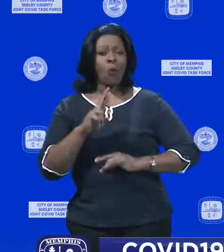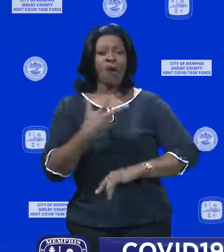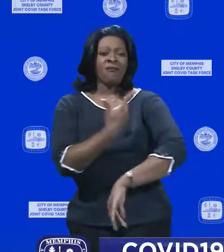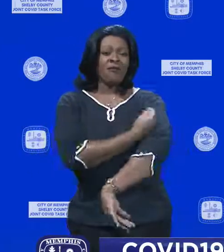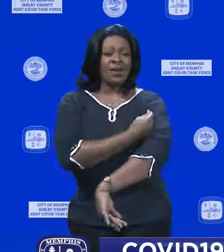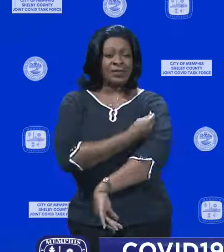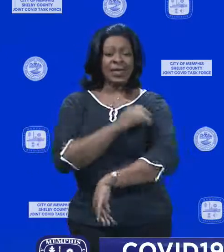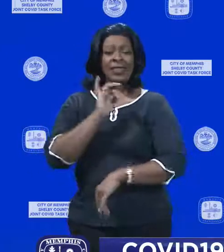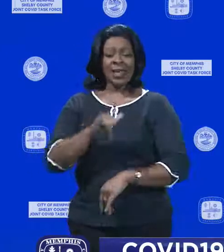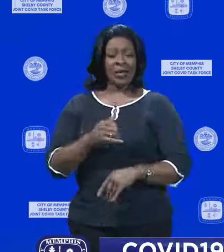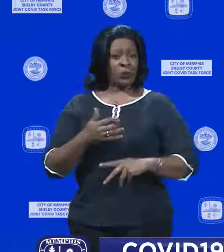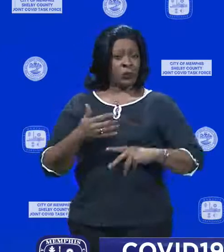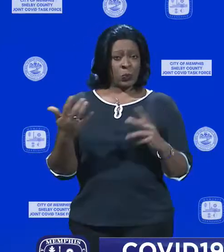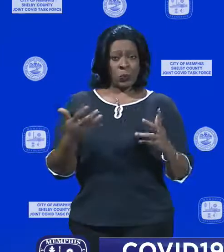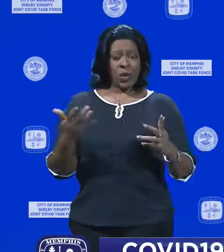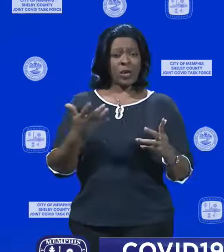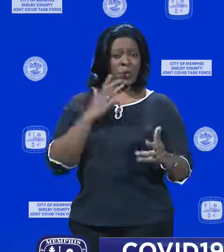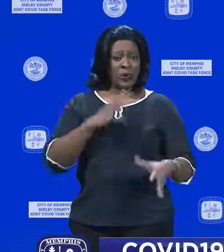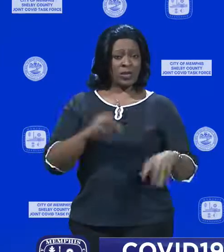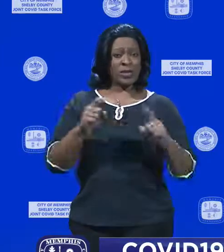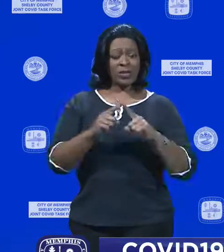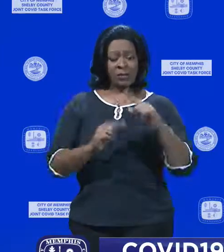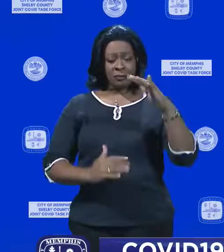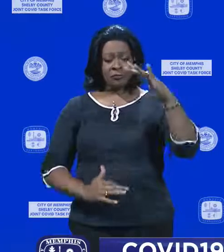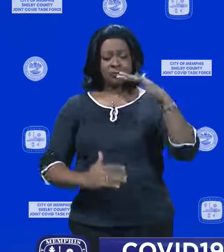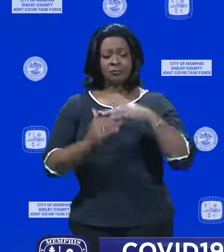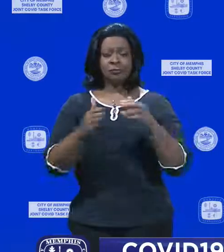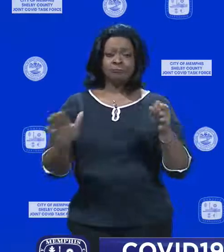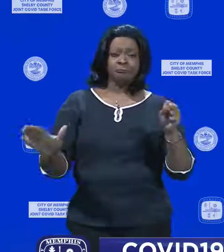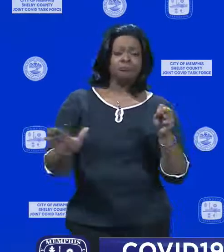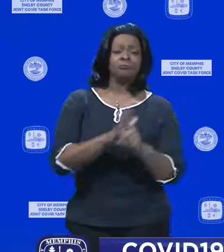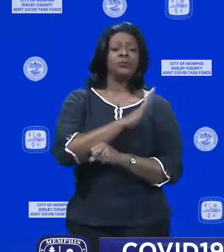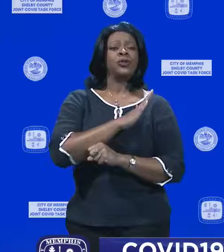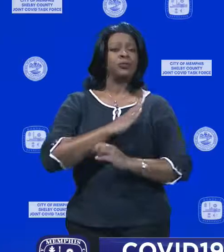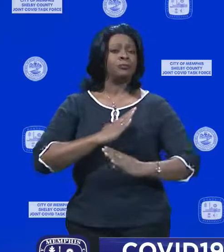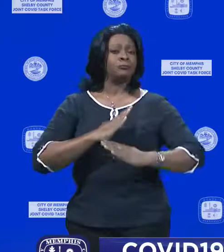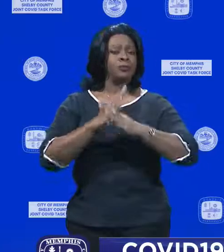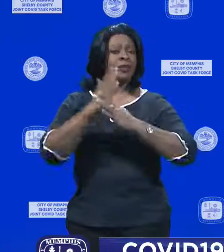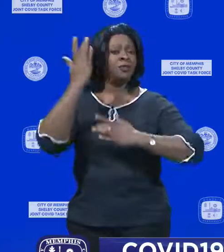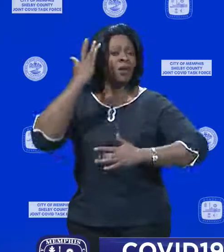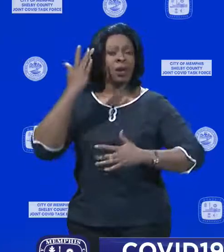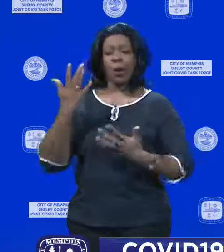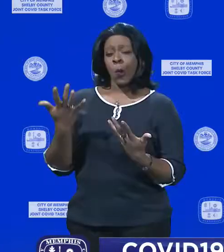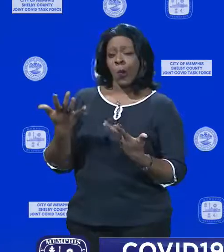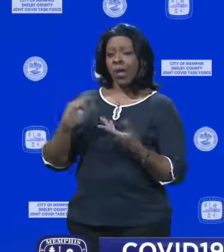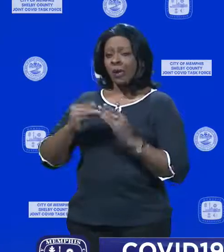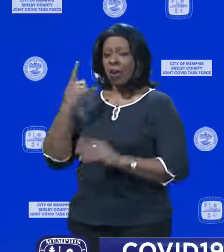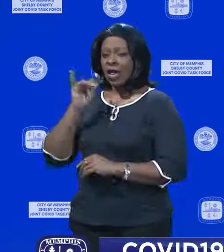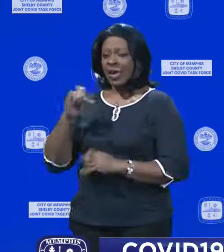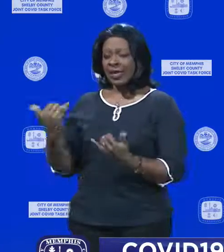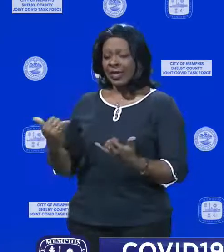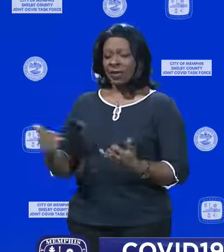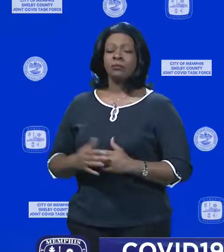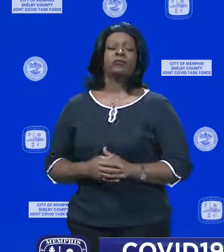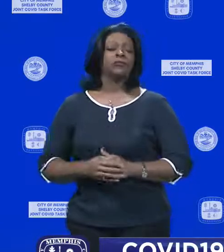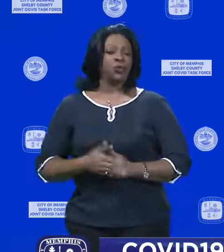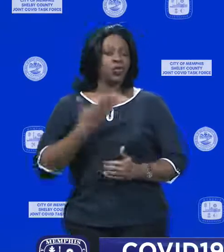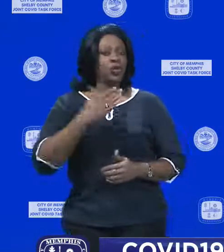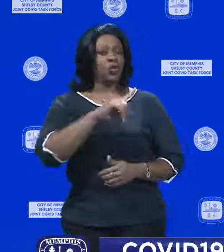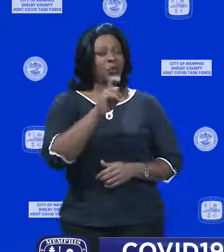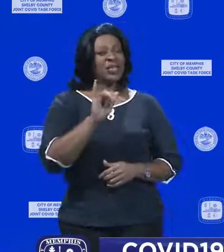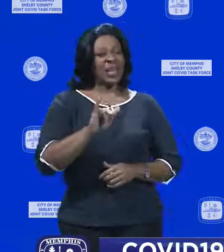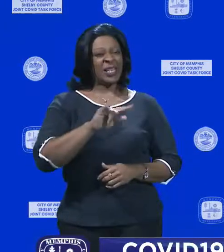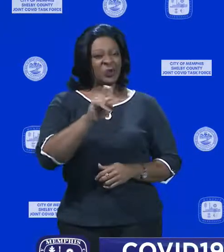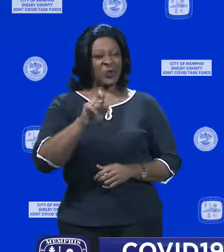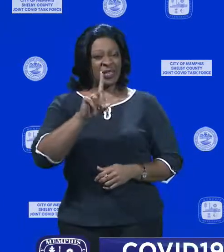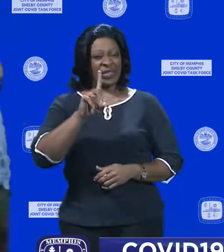was what was said it would take to reach herd immunity. So I just want to know where we stand when it comes to that. Sure, that's a question for David.